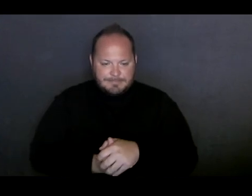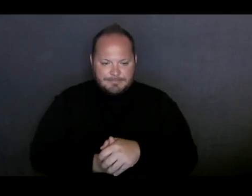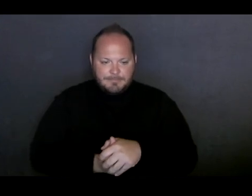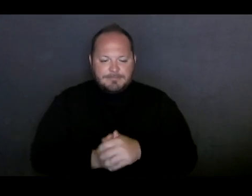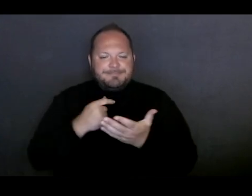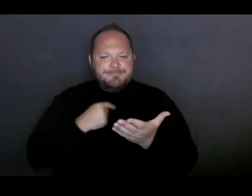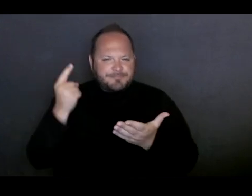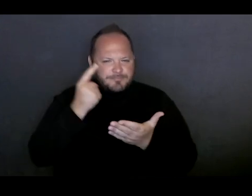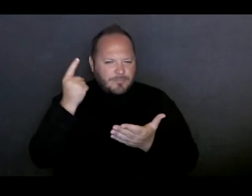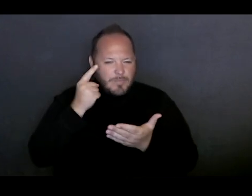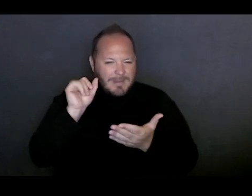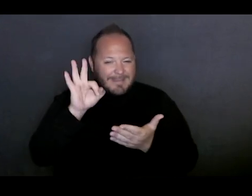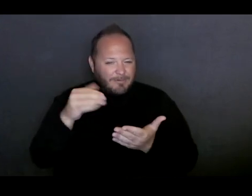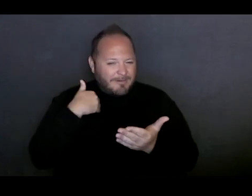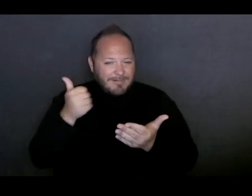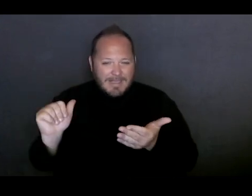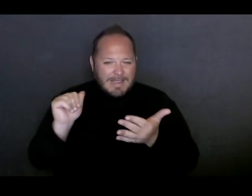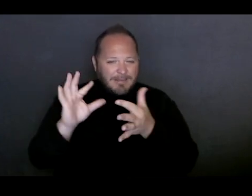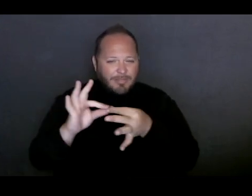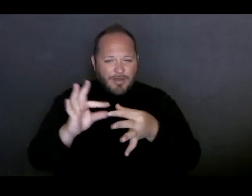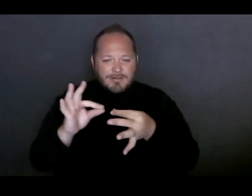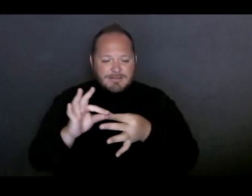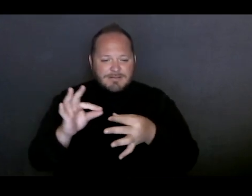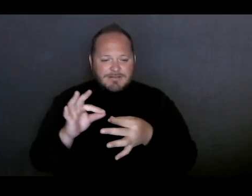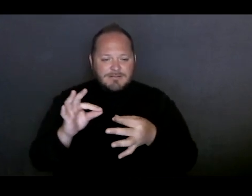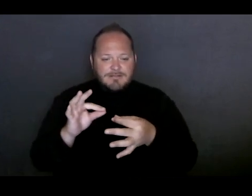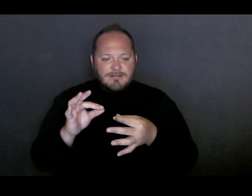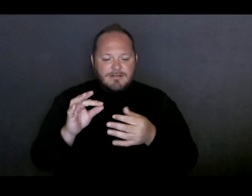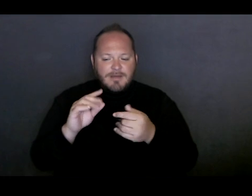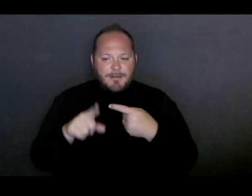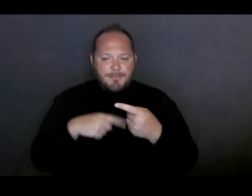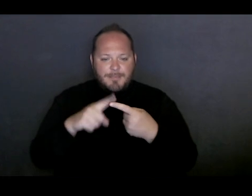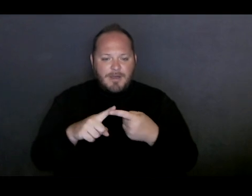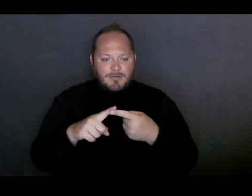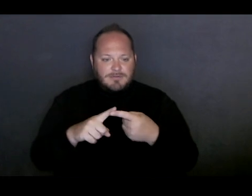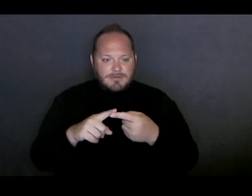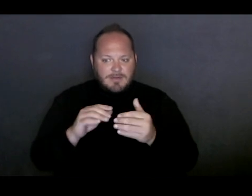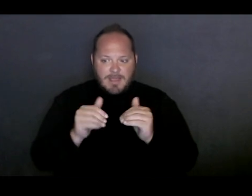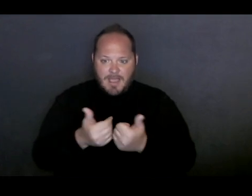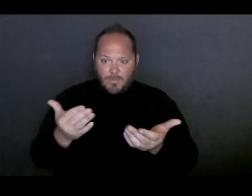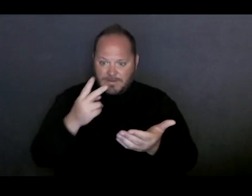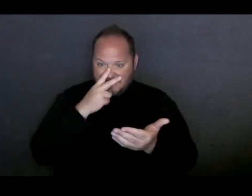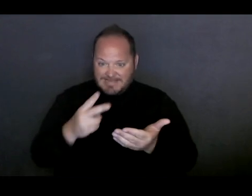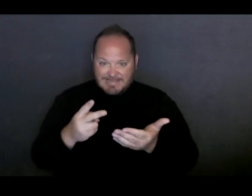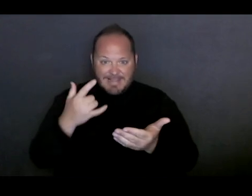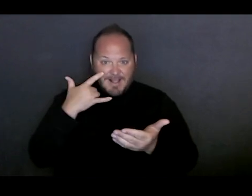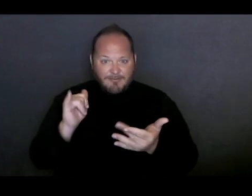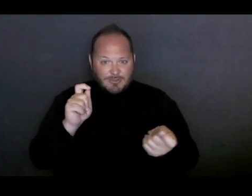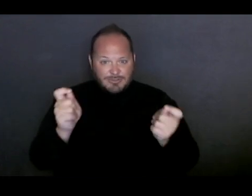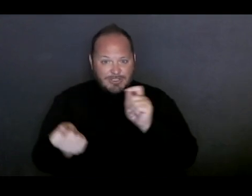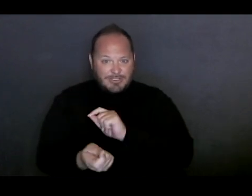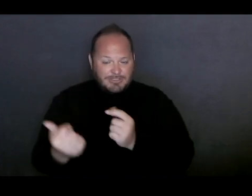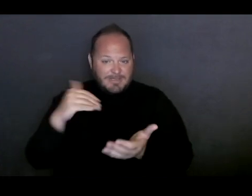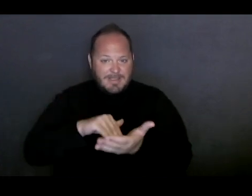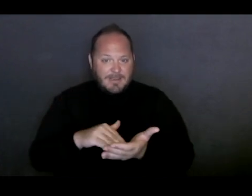in how things are changing, well, yet again here in California. The state is going to make it mandatory for